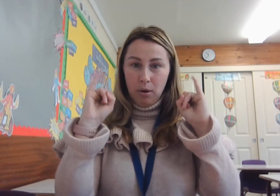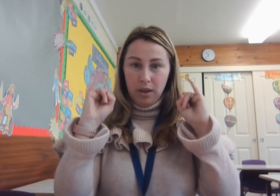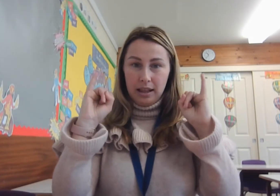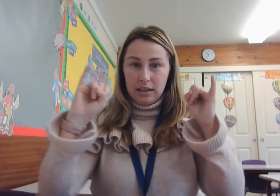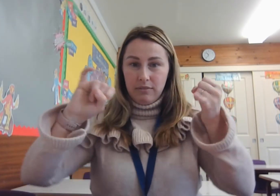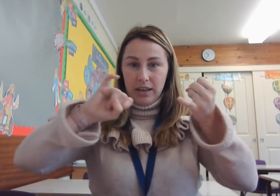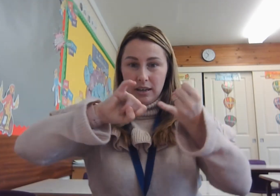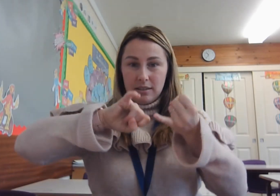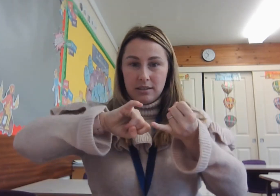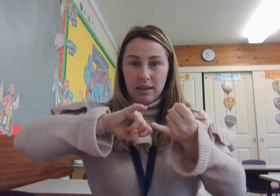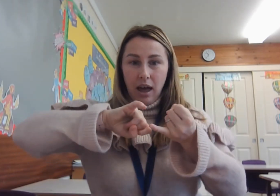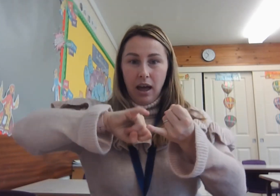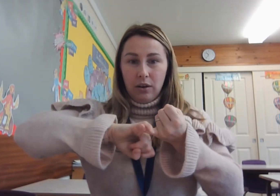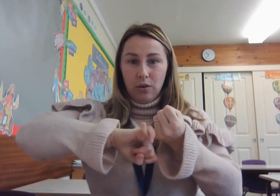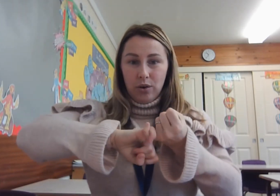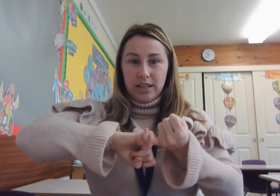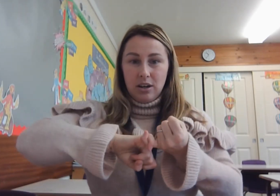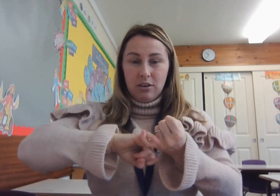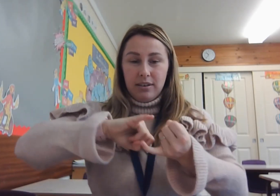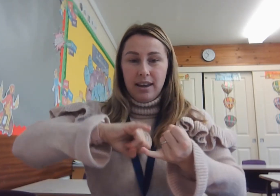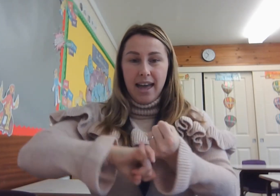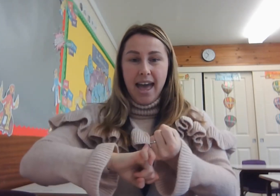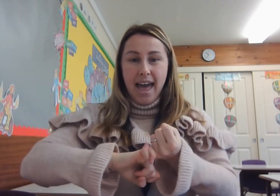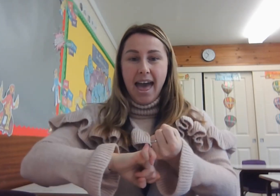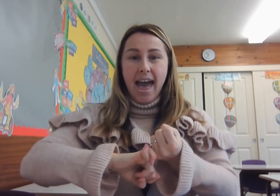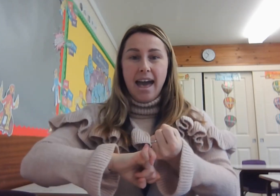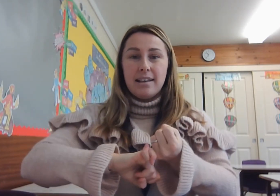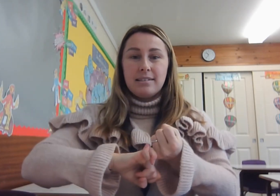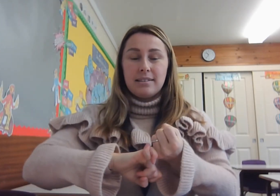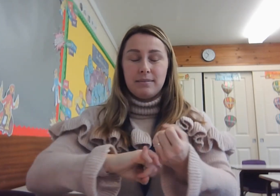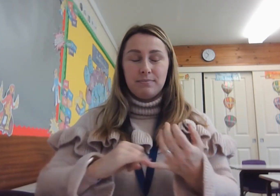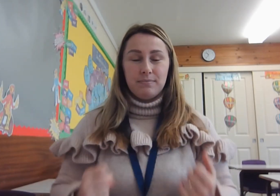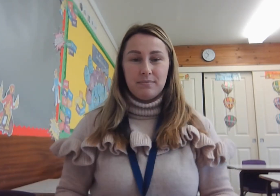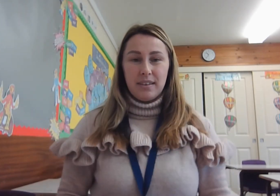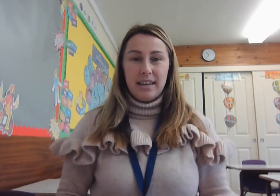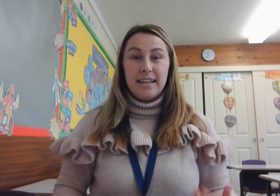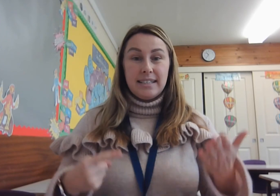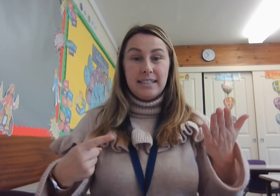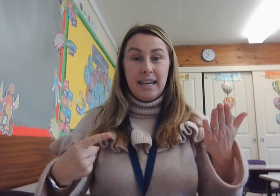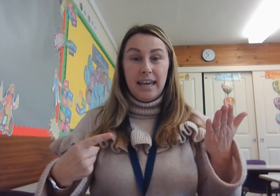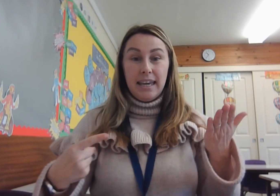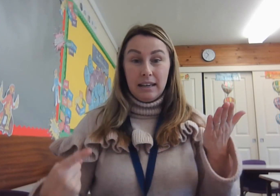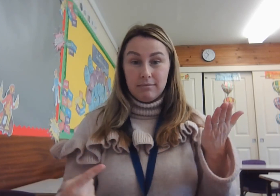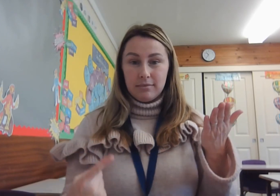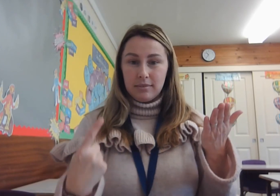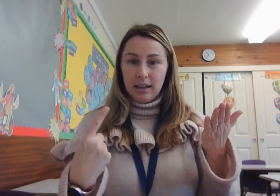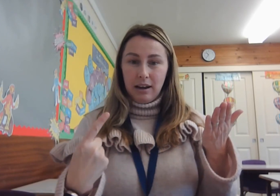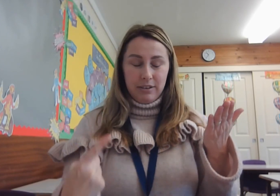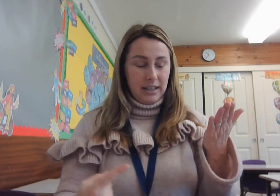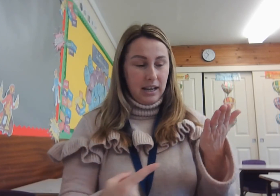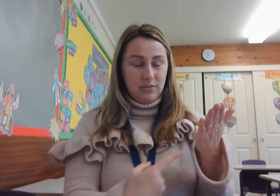our little fingers and hook it on. S. T. Our index